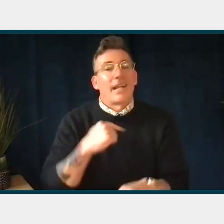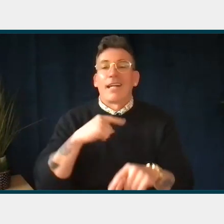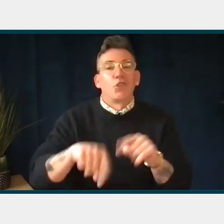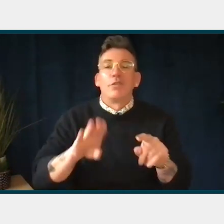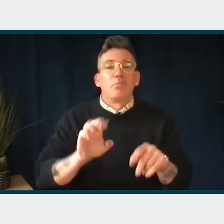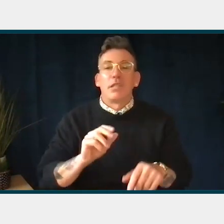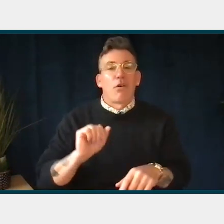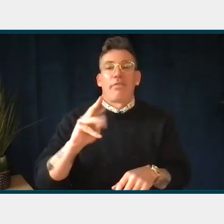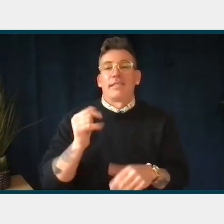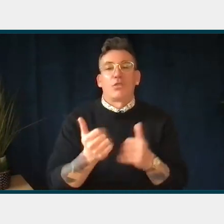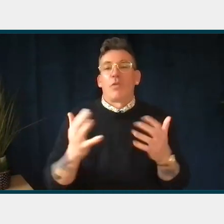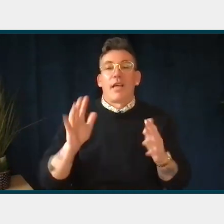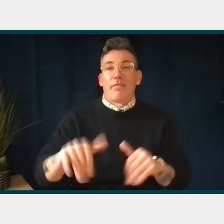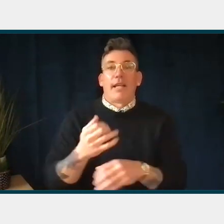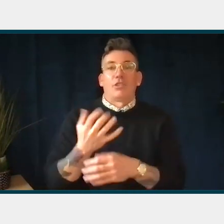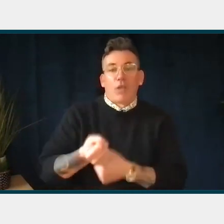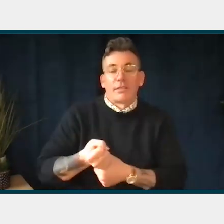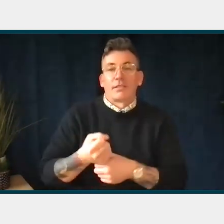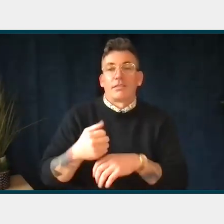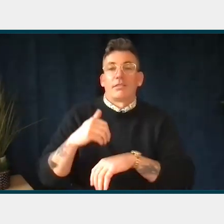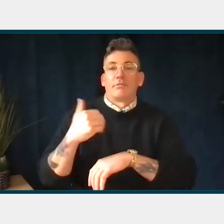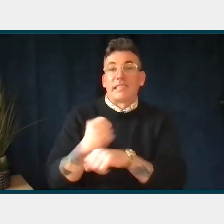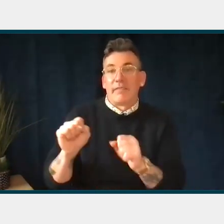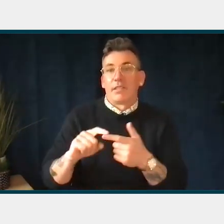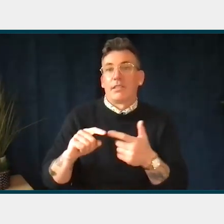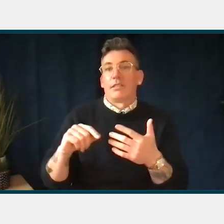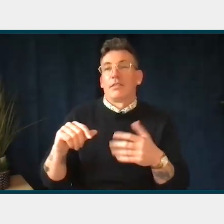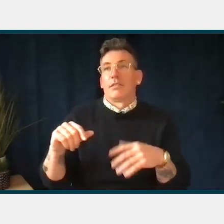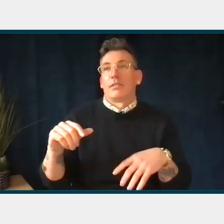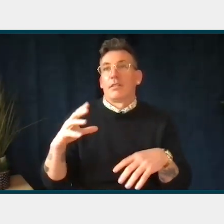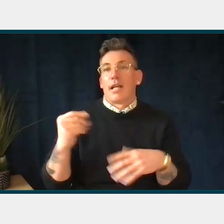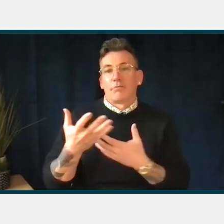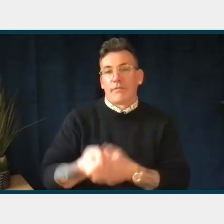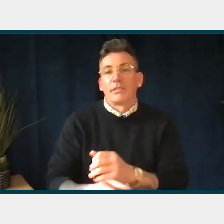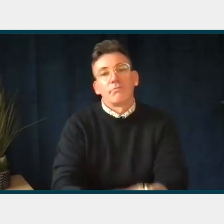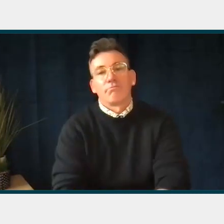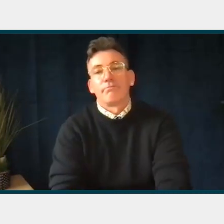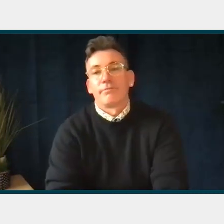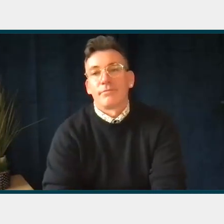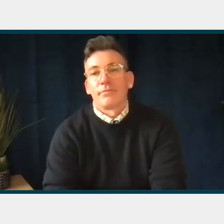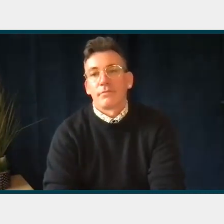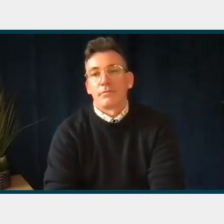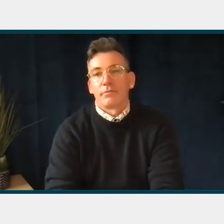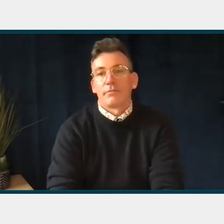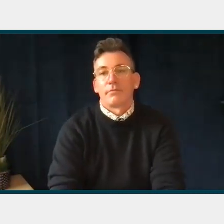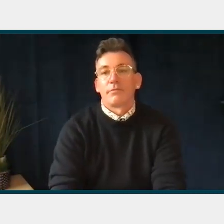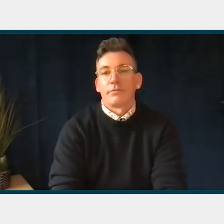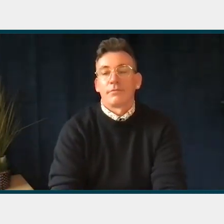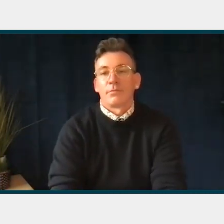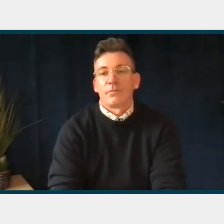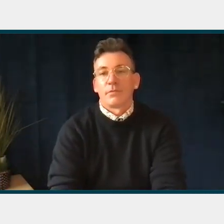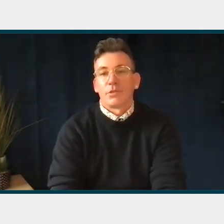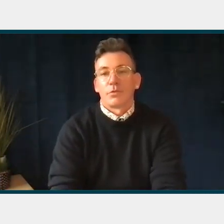thoughts for you all. And I couldn't be authentic without that level of trust, that level of safety, that level of confidence from the